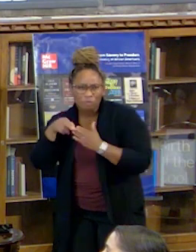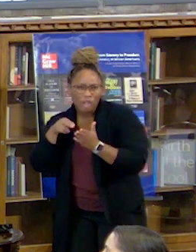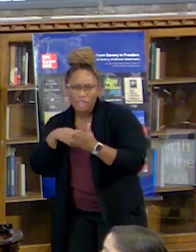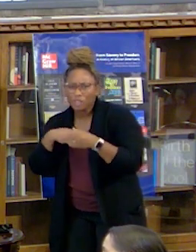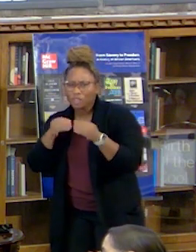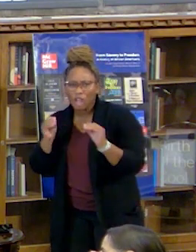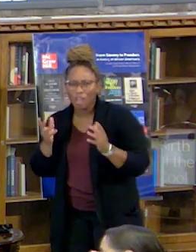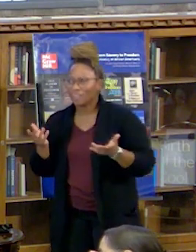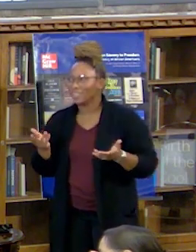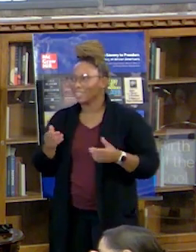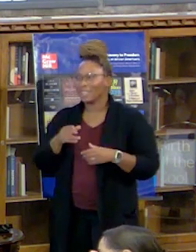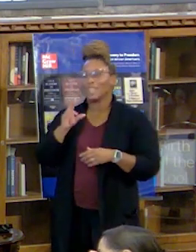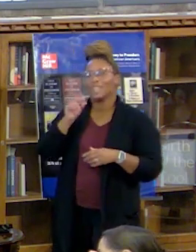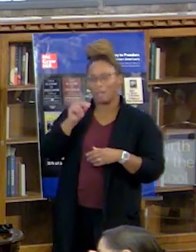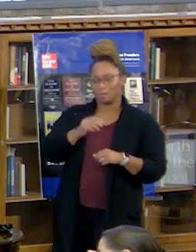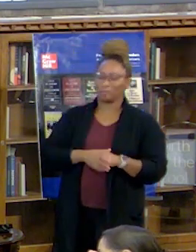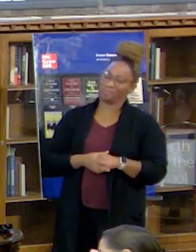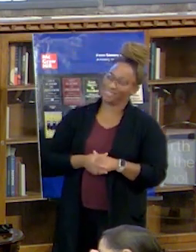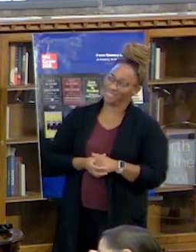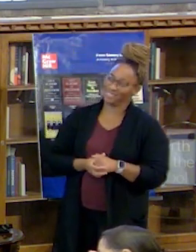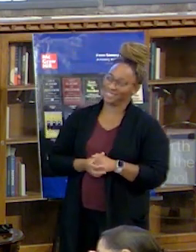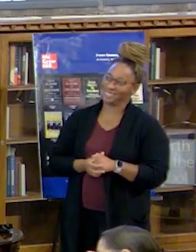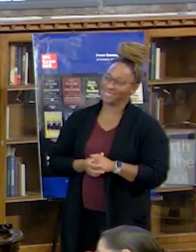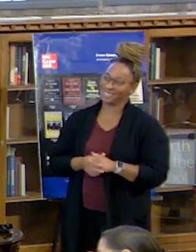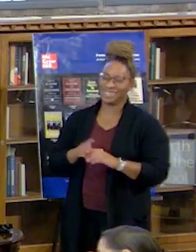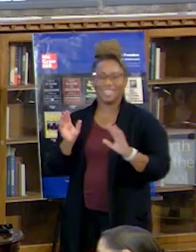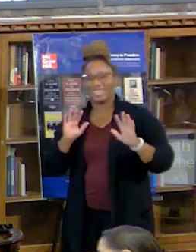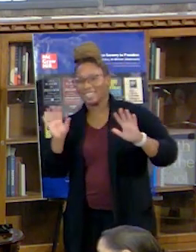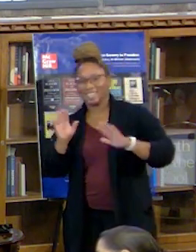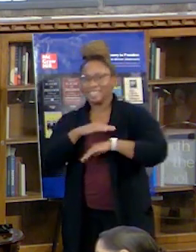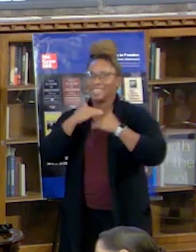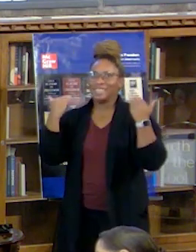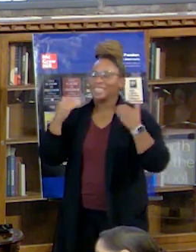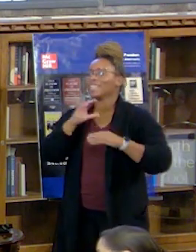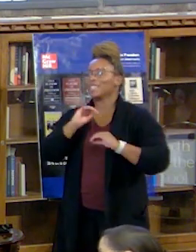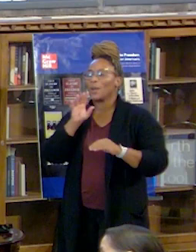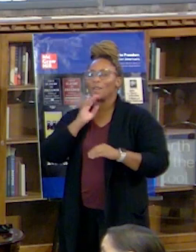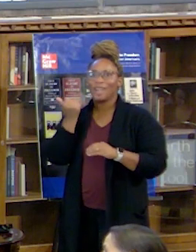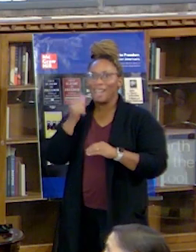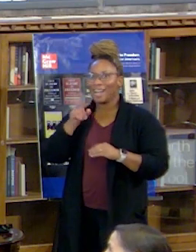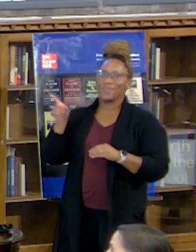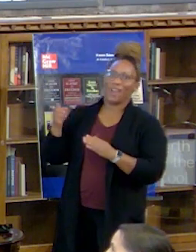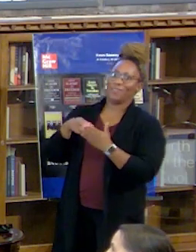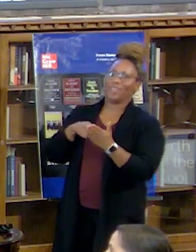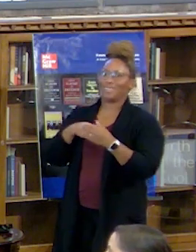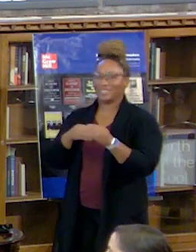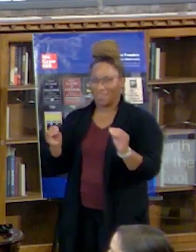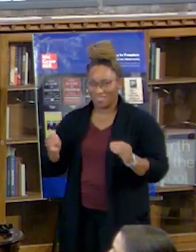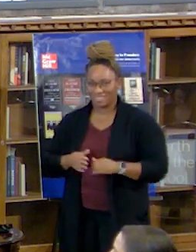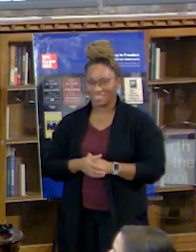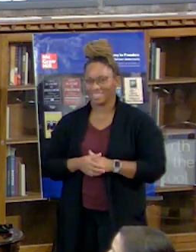regist it's like no no don't talk to anybody in the regist